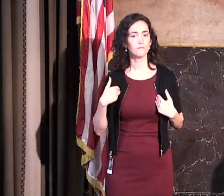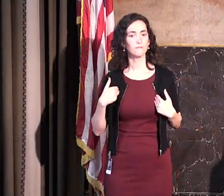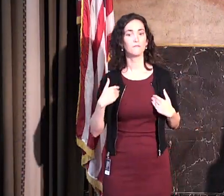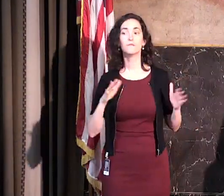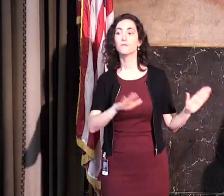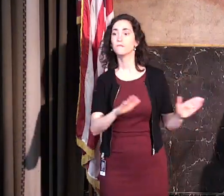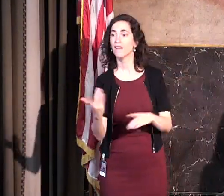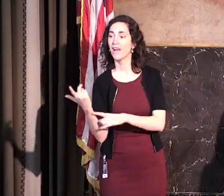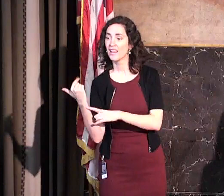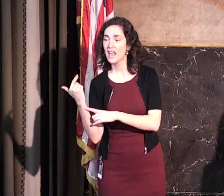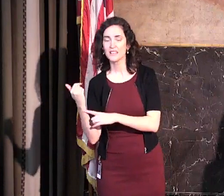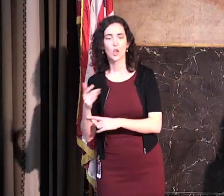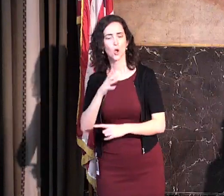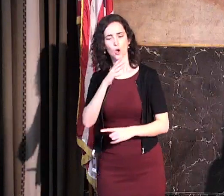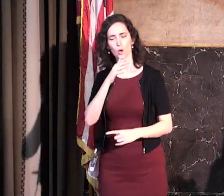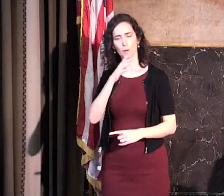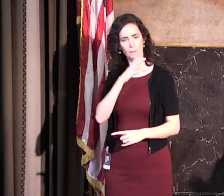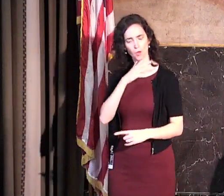pregnant mothers felt pretty good about